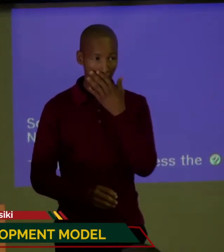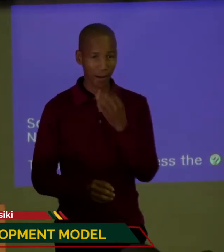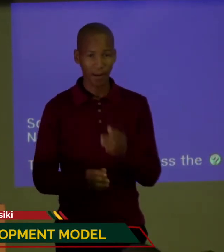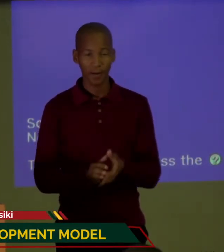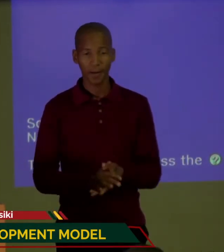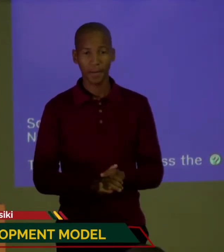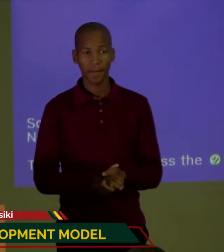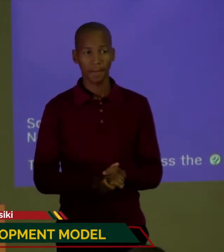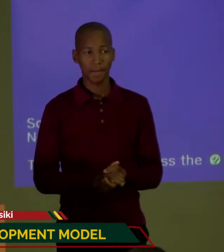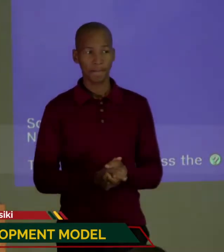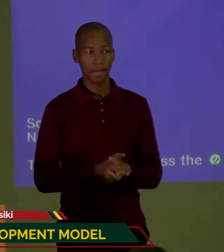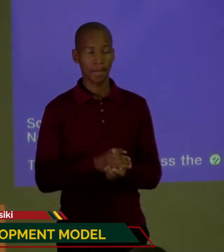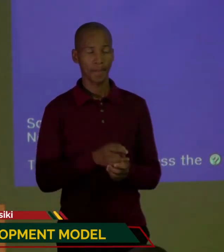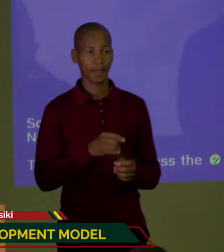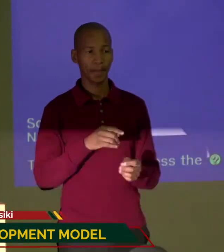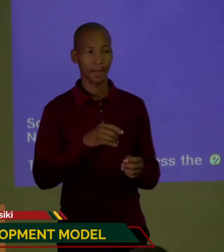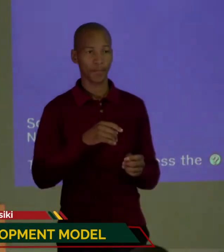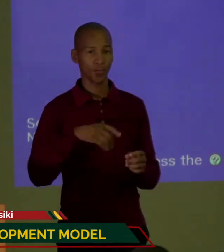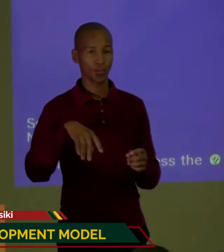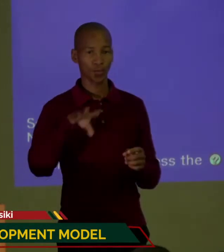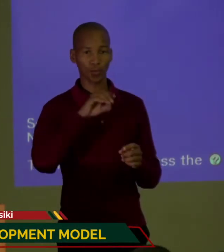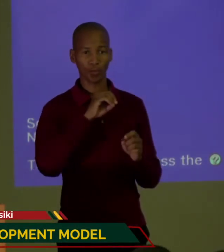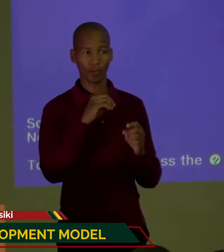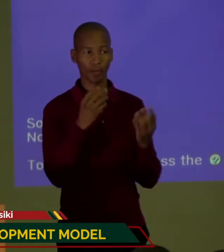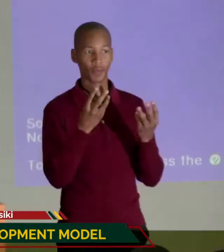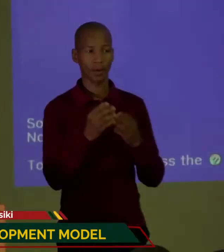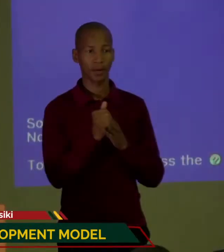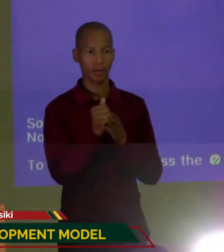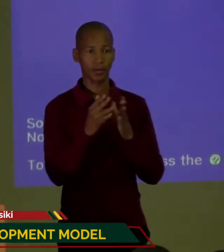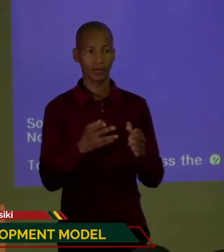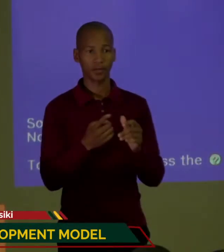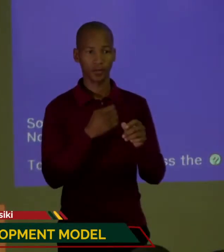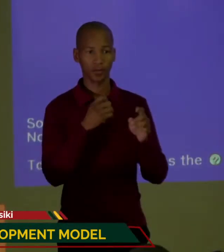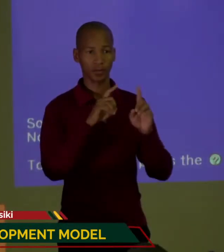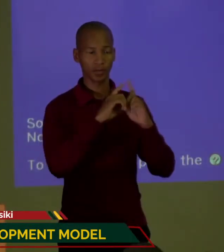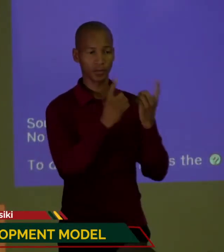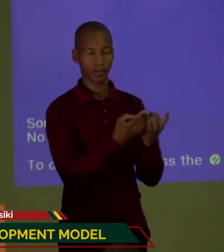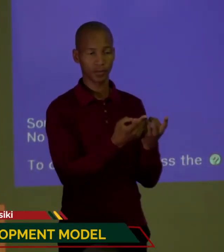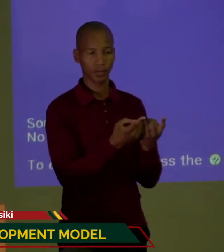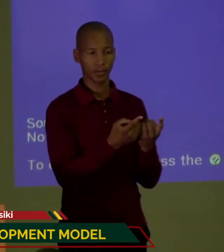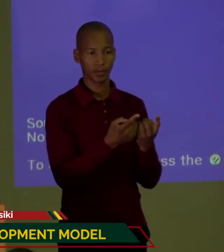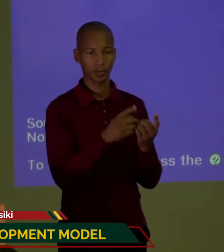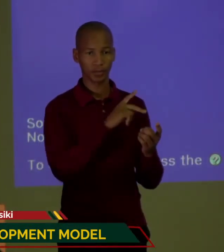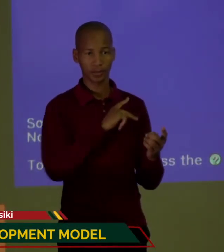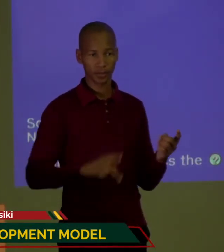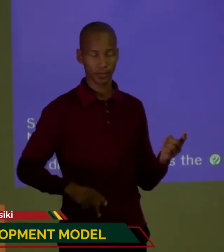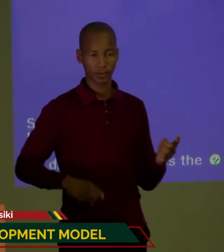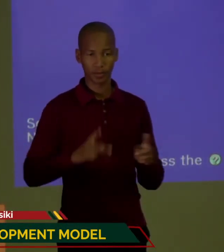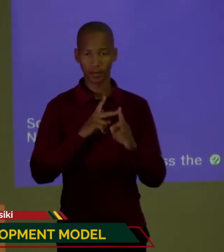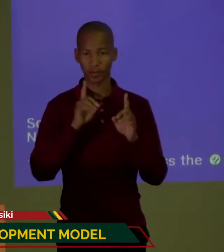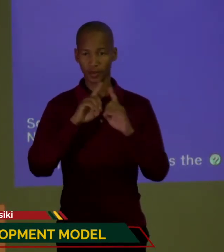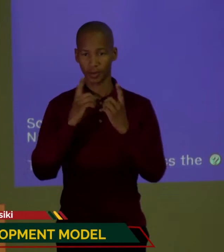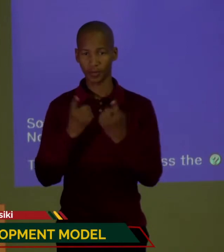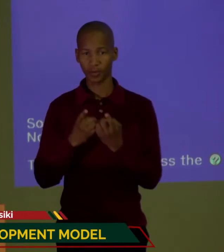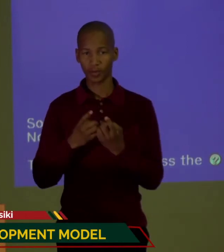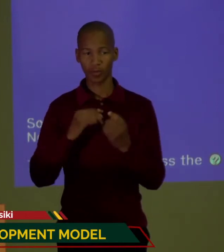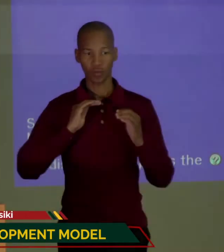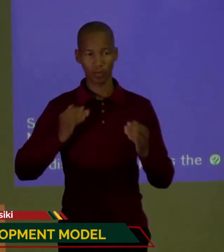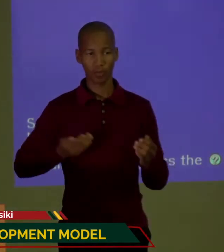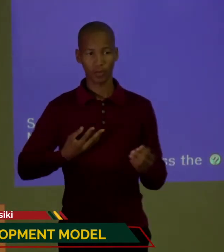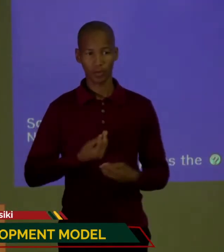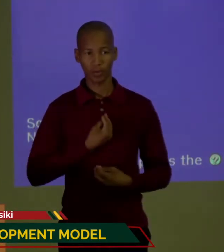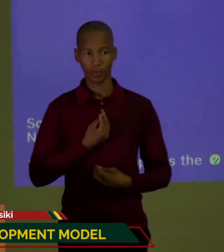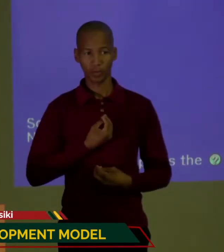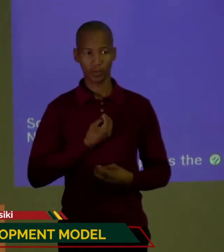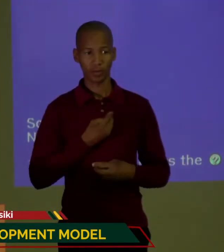The presidency, the Department of Women, Youth and